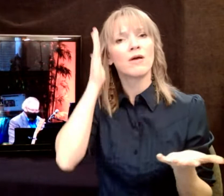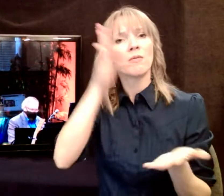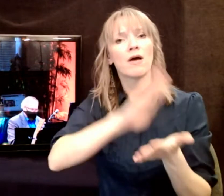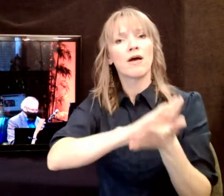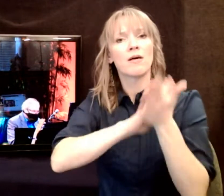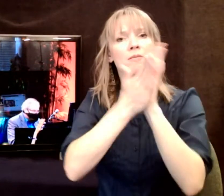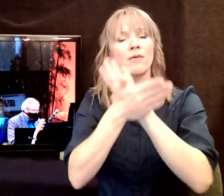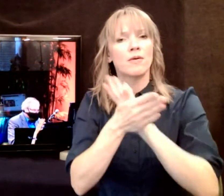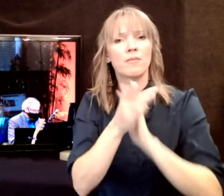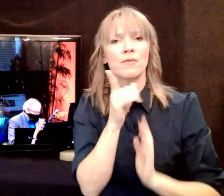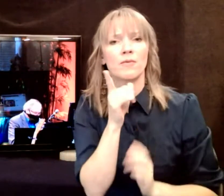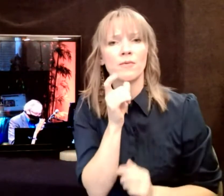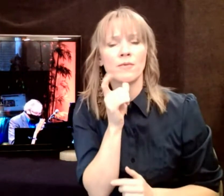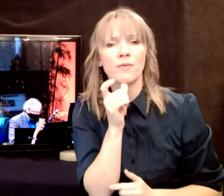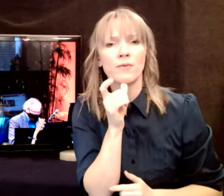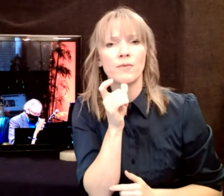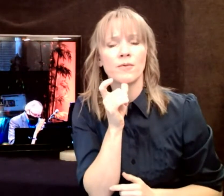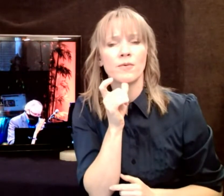be?